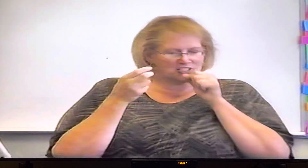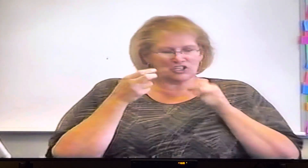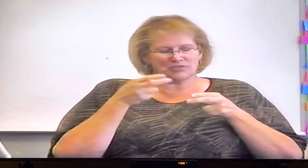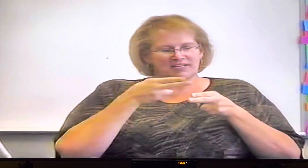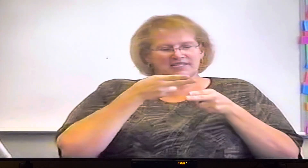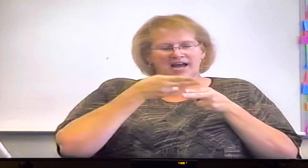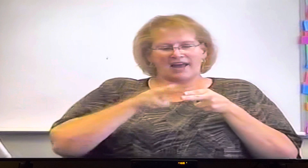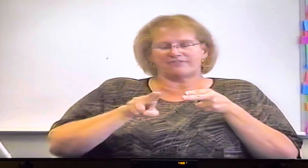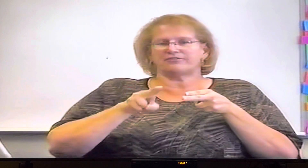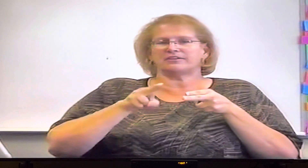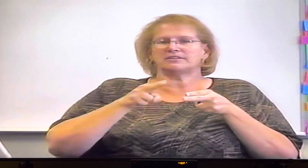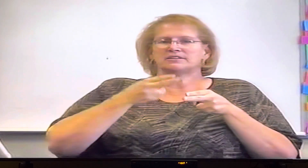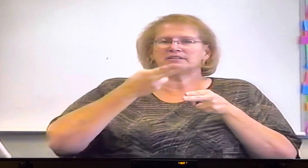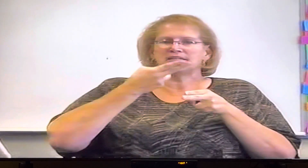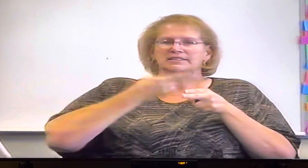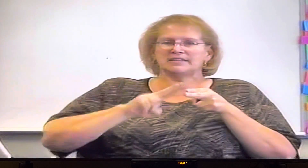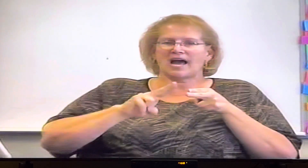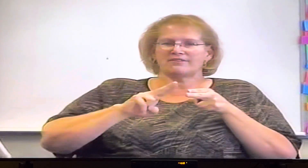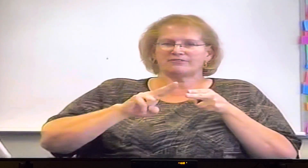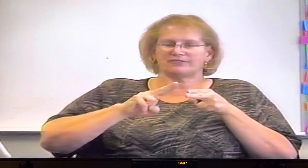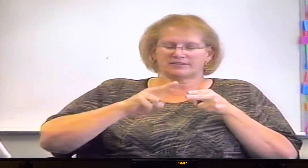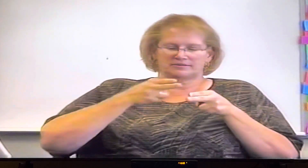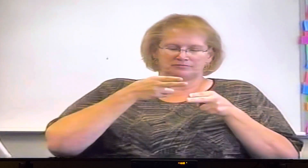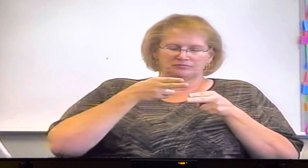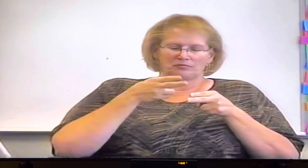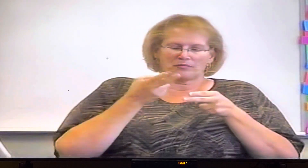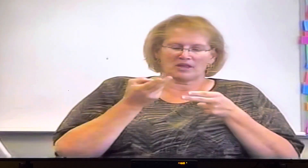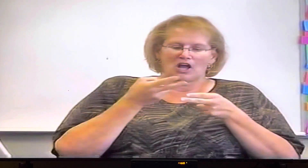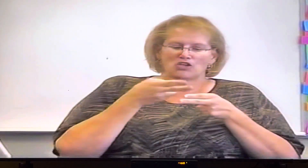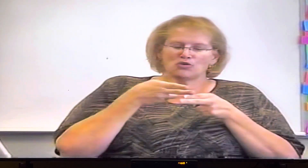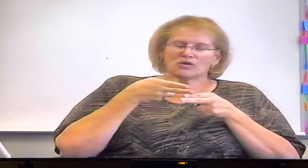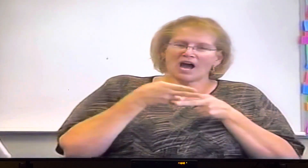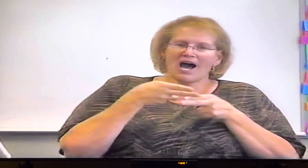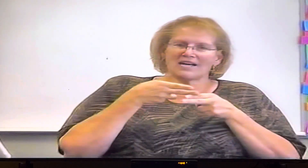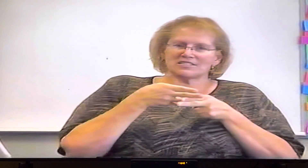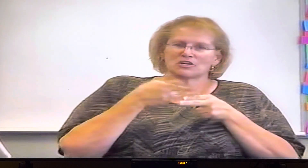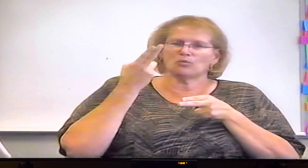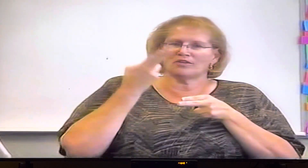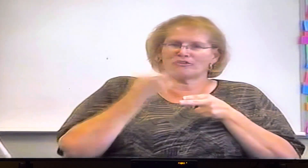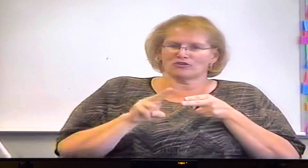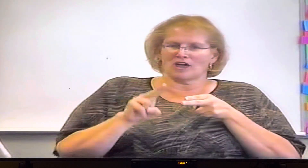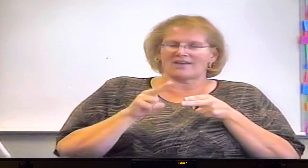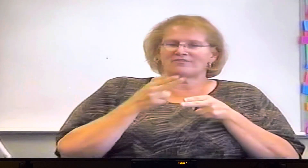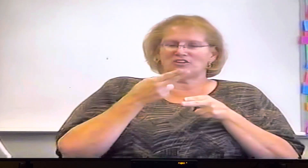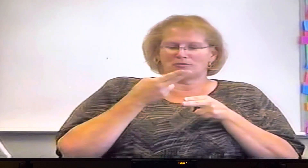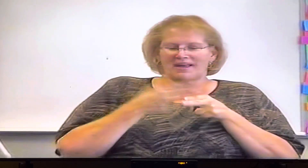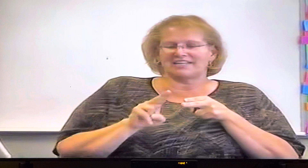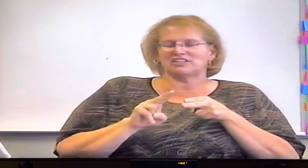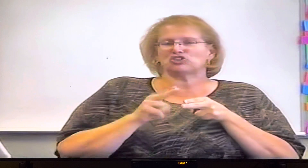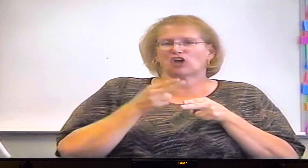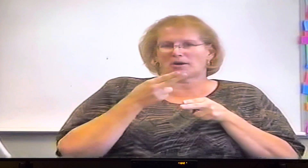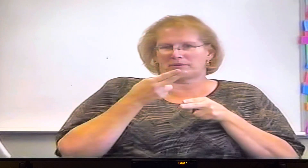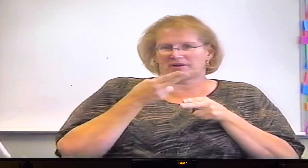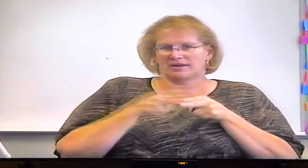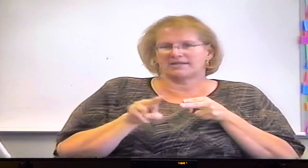Excuse me, knife. Knife. You cut with your knife and you're making it sharp.